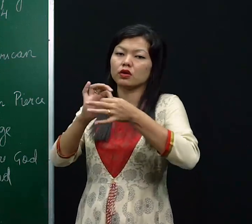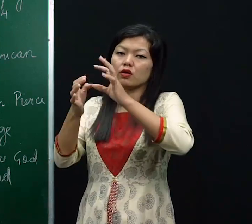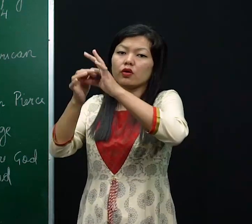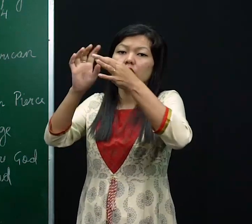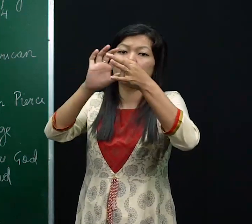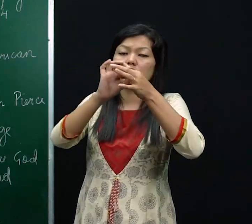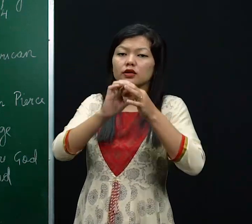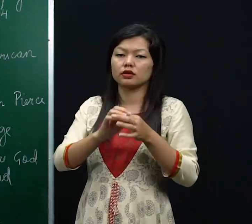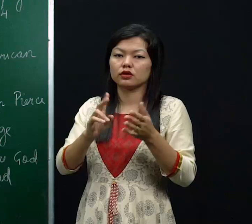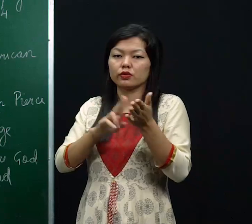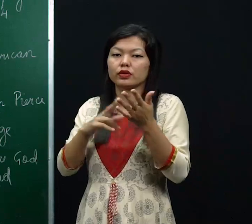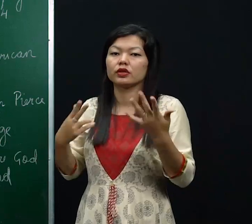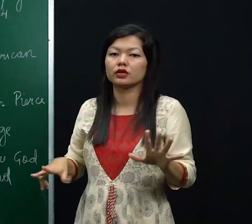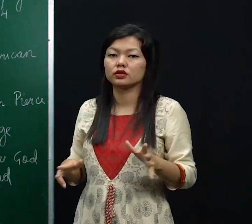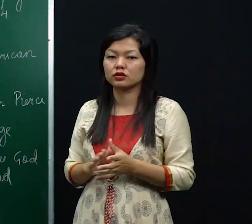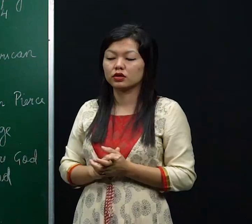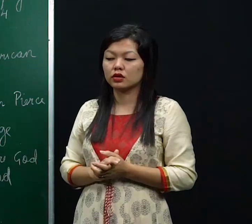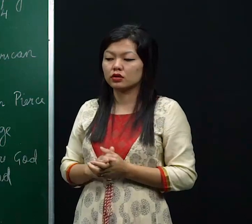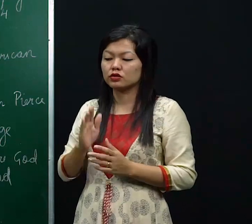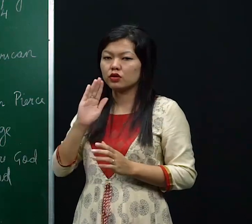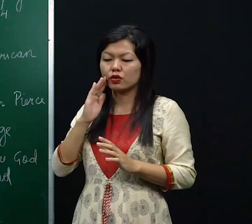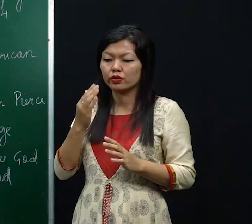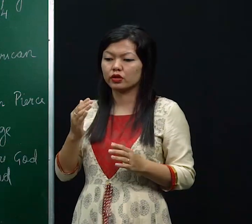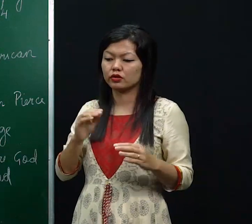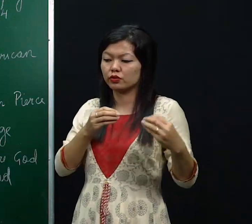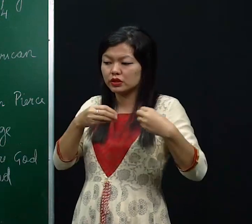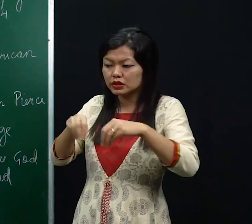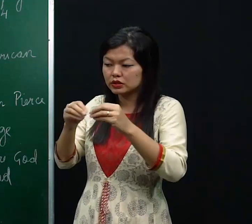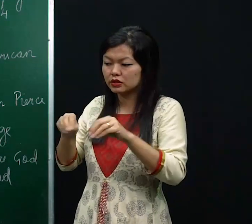can we break these interconnections when God has already